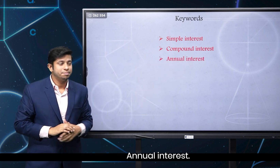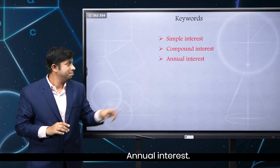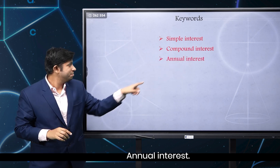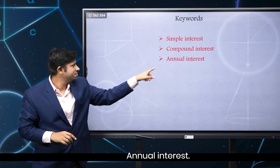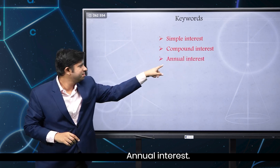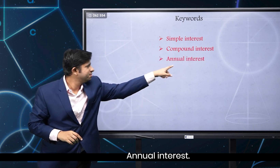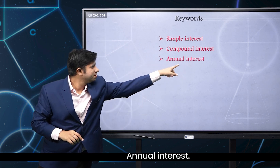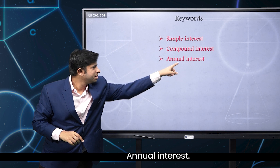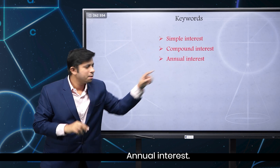annual interest,